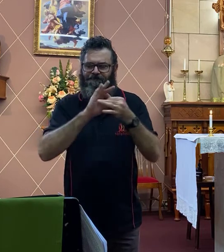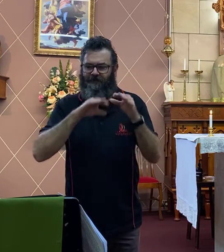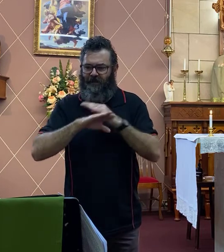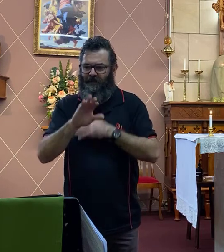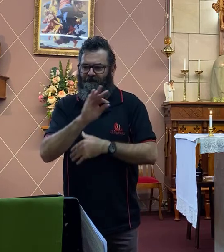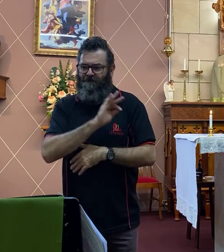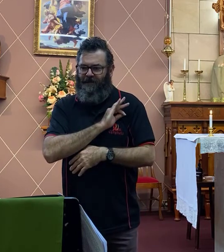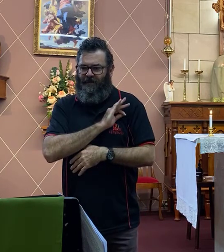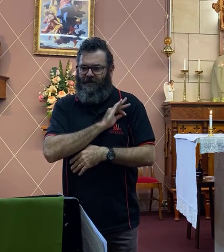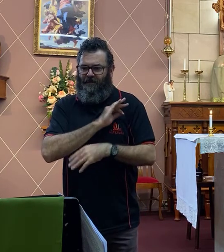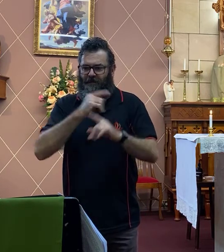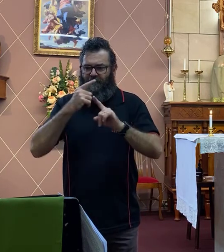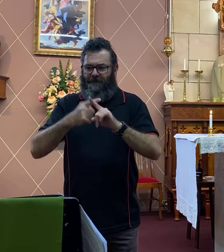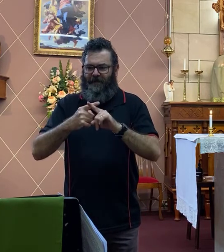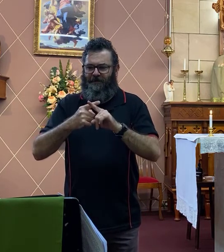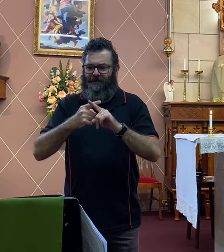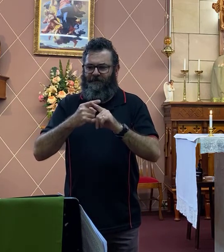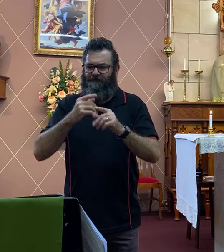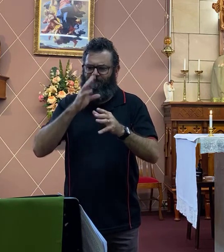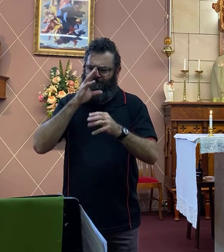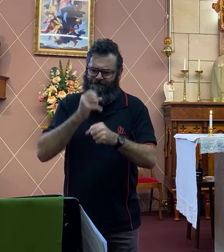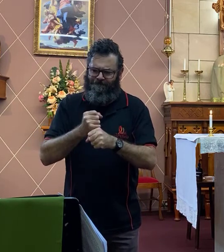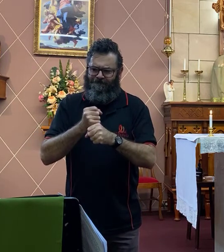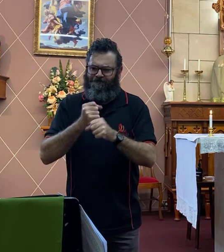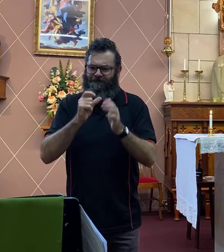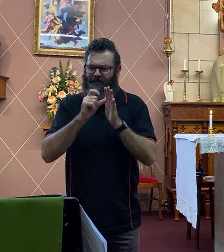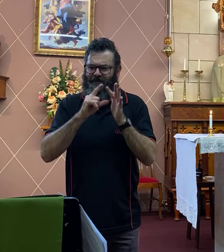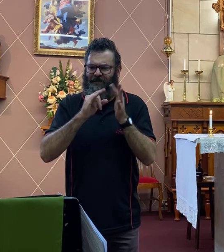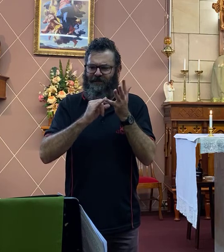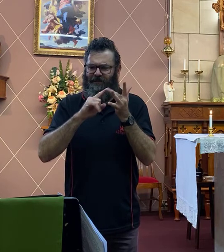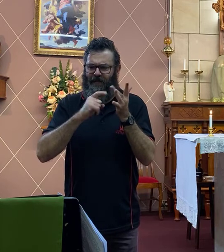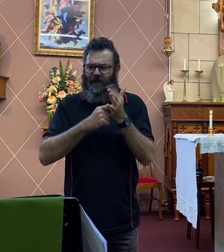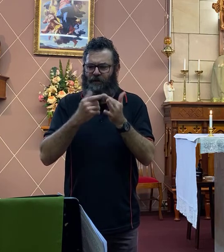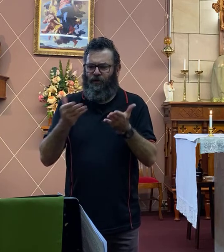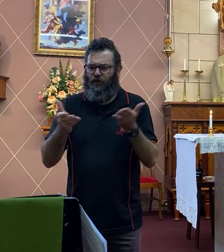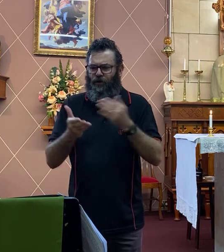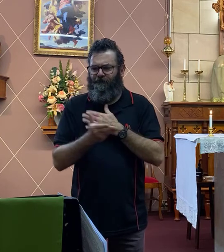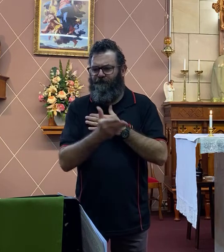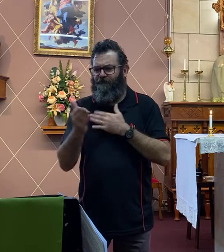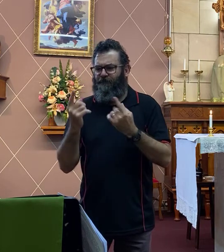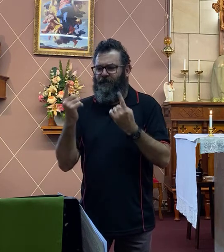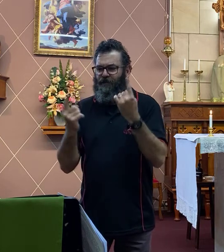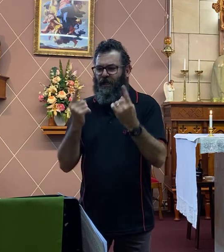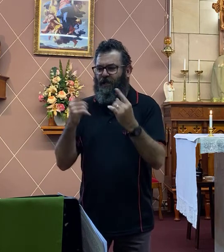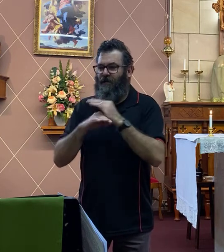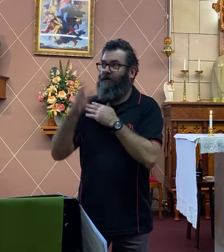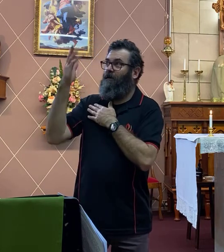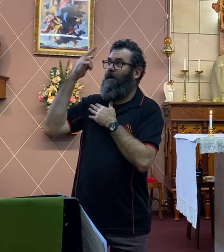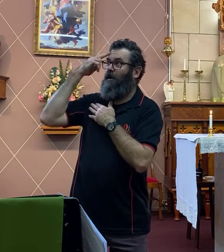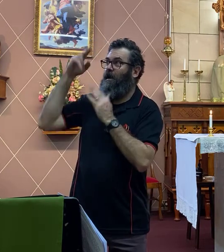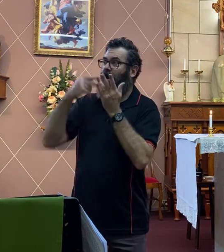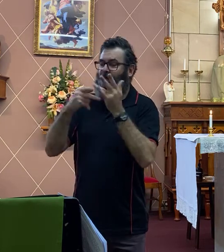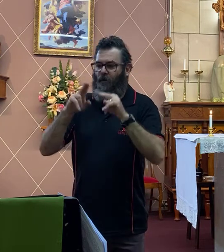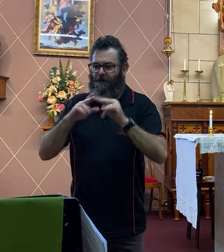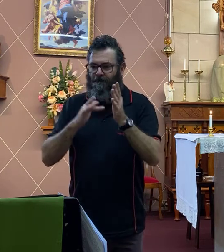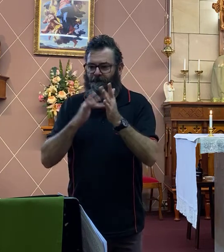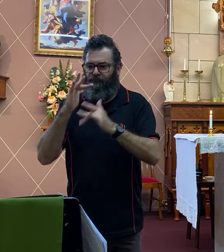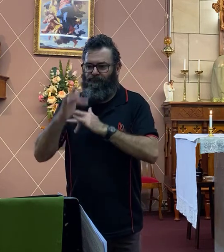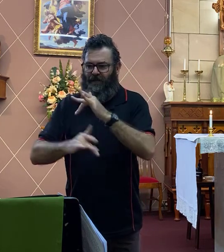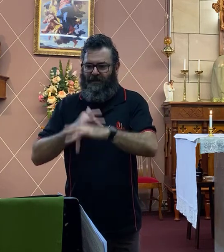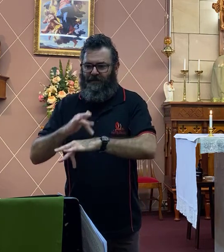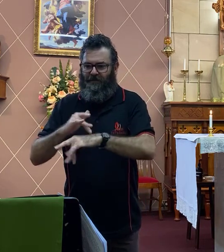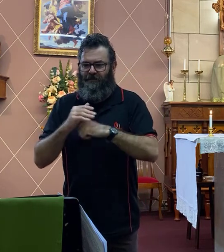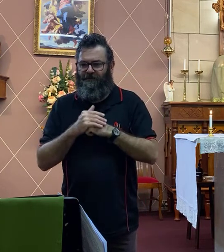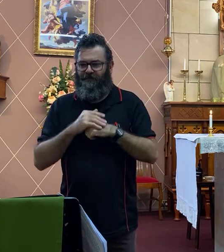community, united in faith and the desire to serve each other in the name of Christ.